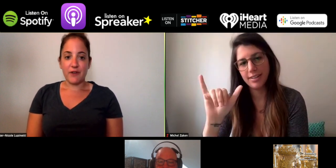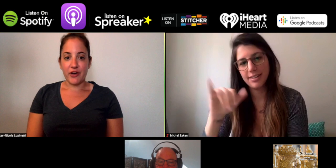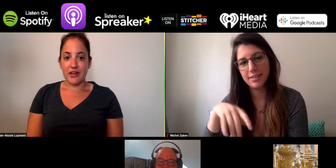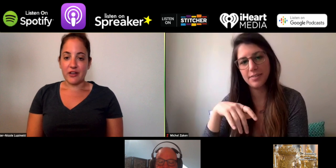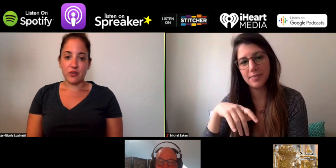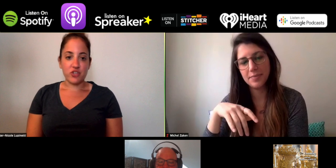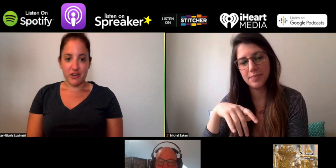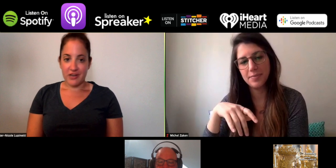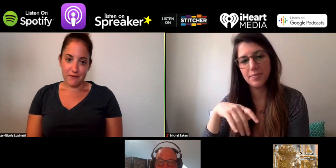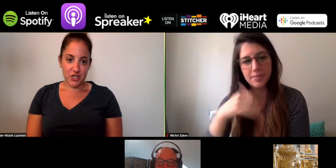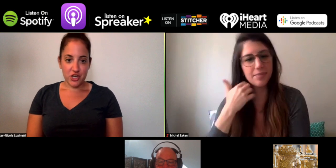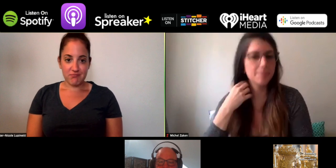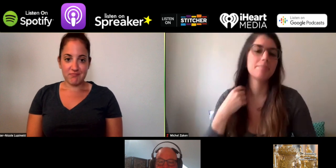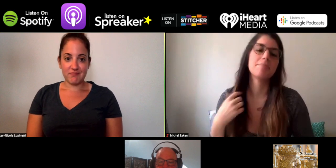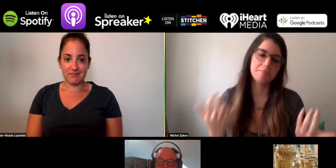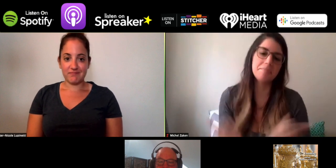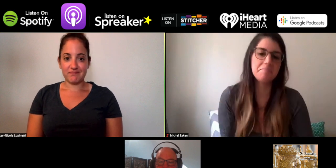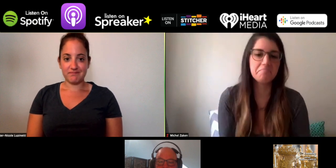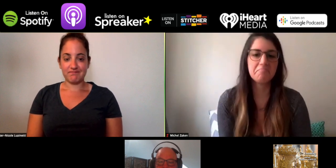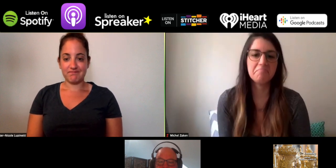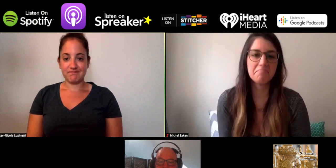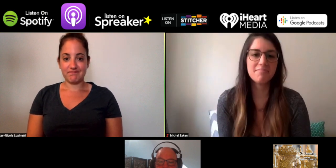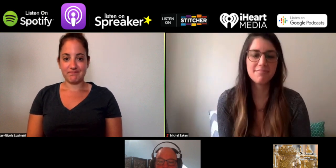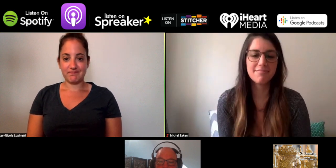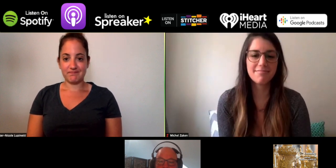not a very inclusionary definition.